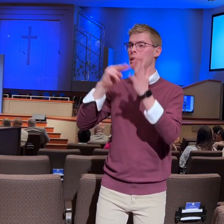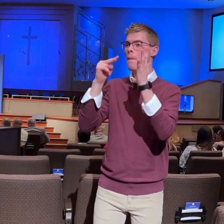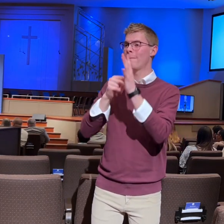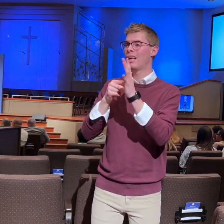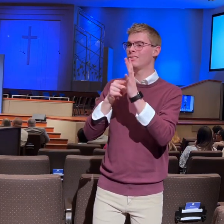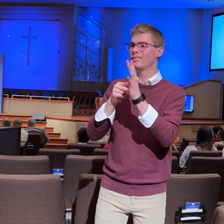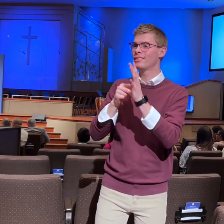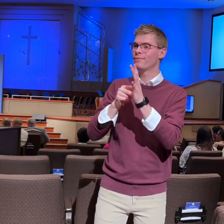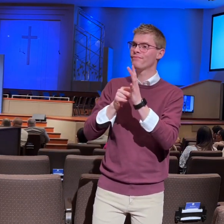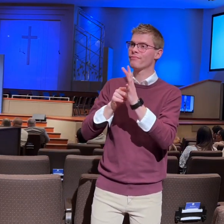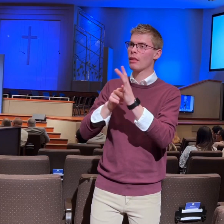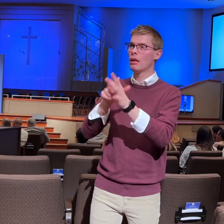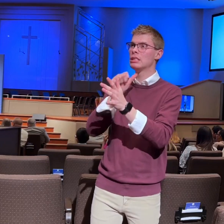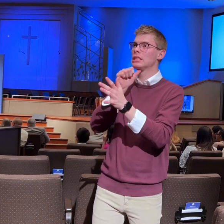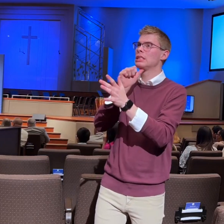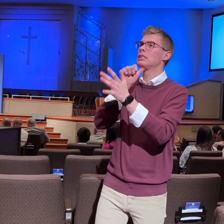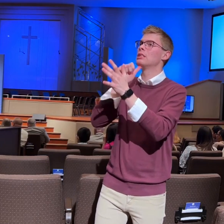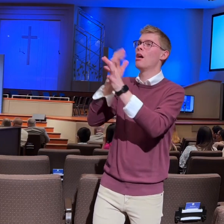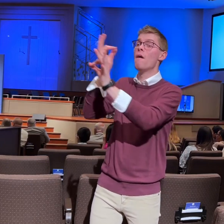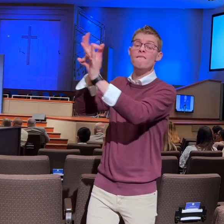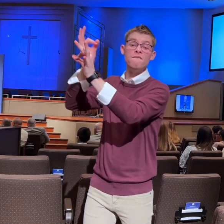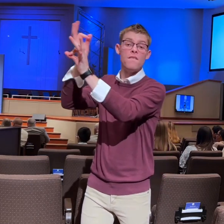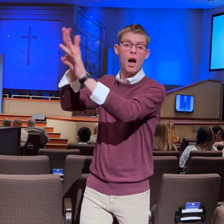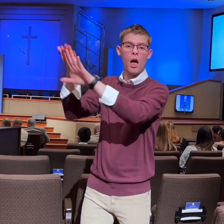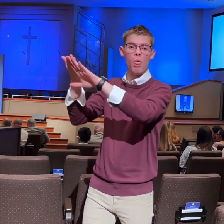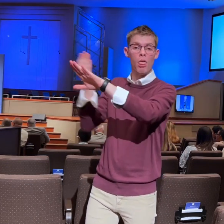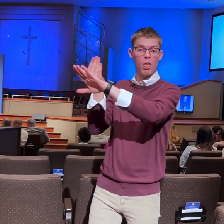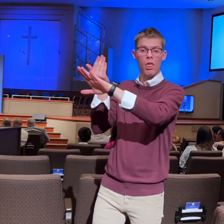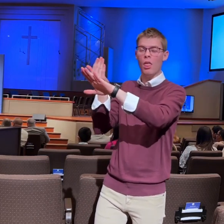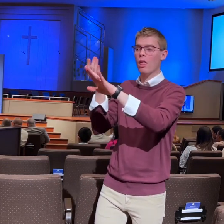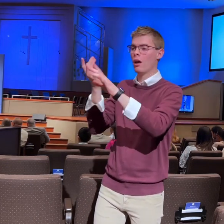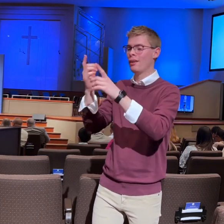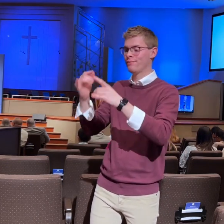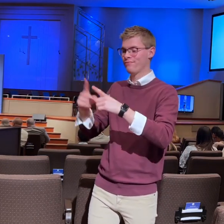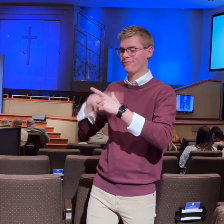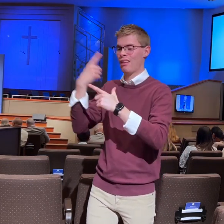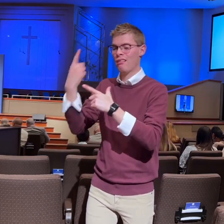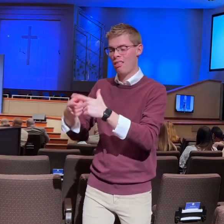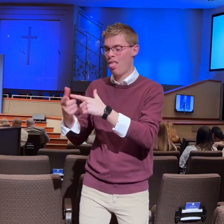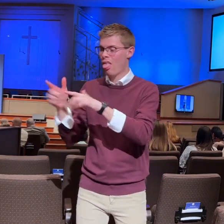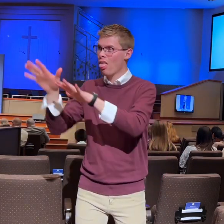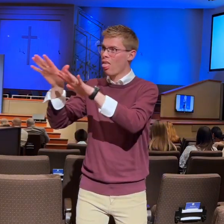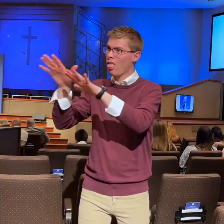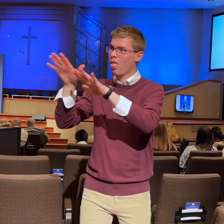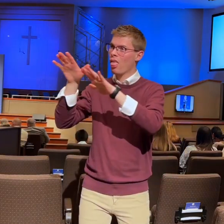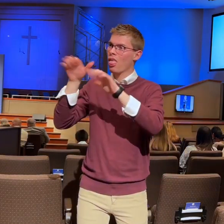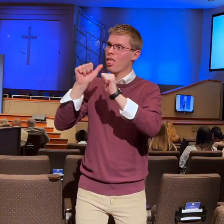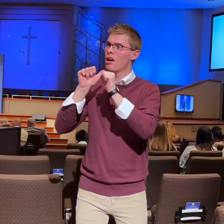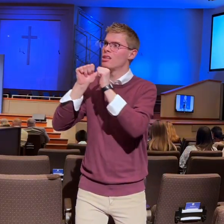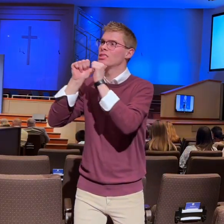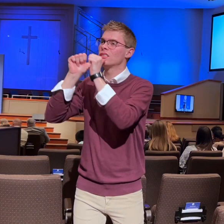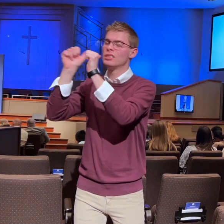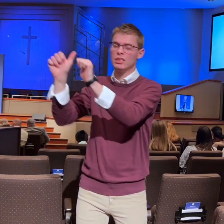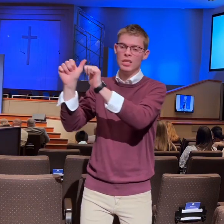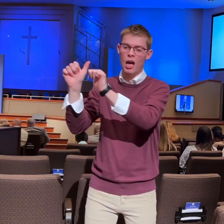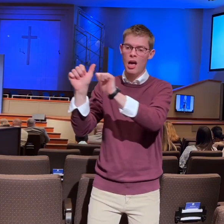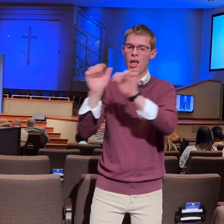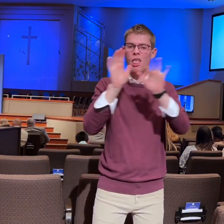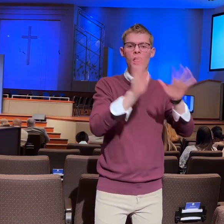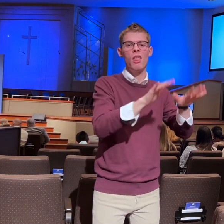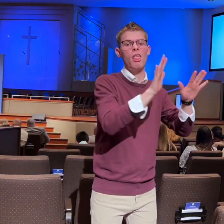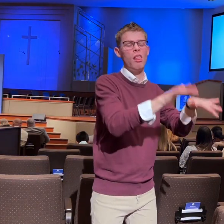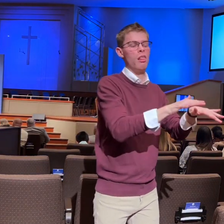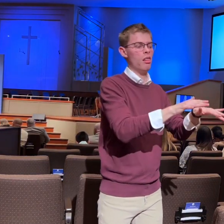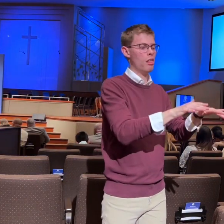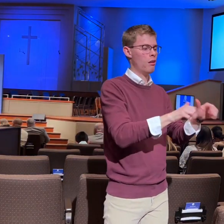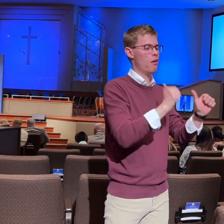whether it's a social gospel, whatever it is, it's another gospel. Notice verse 7, Galatians 1, which is not another, but there be some that would trouble you and